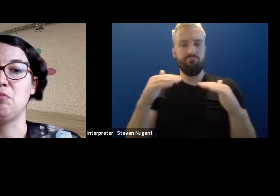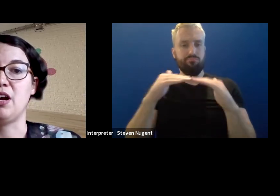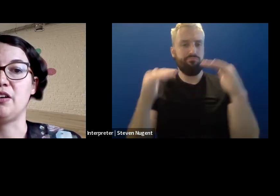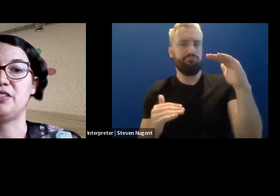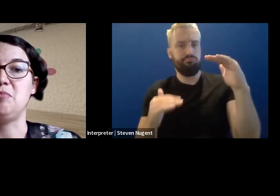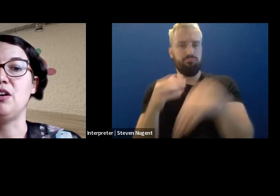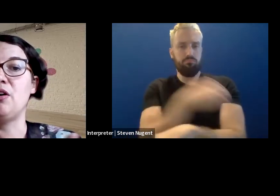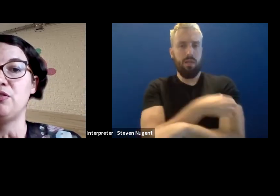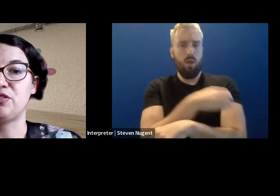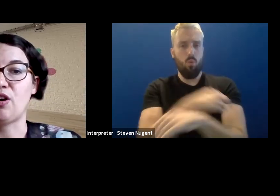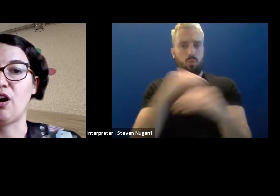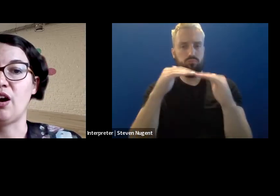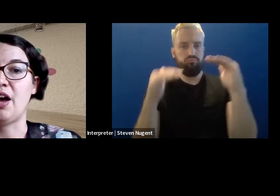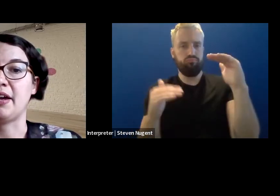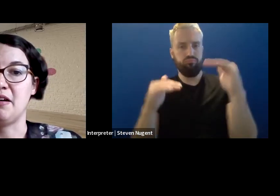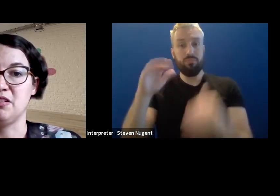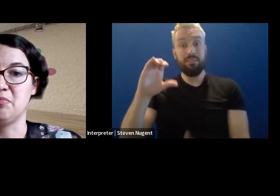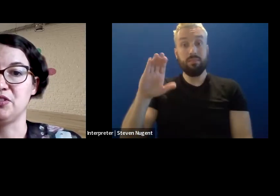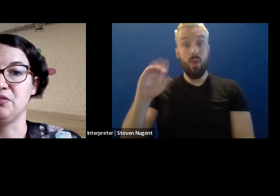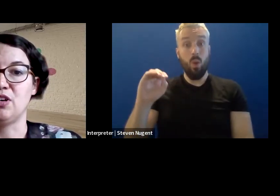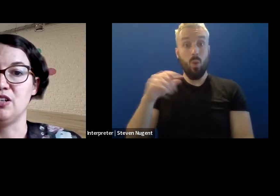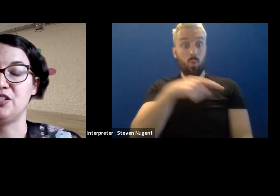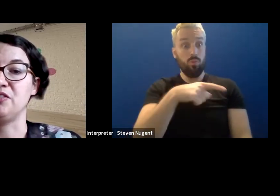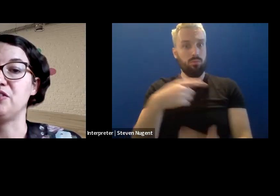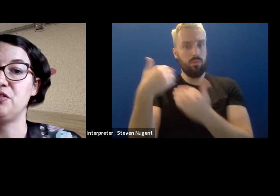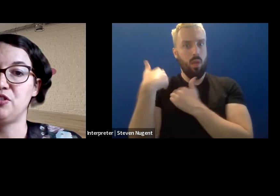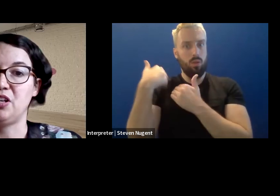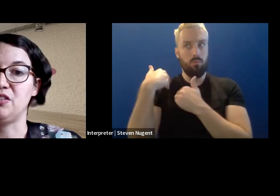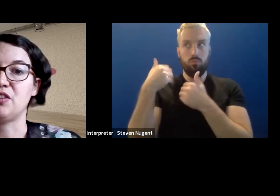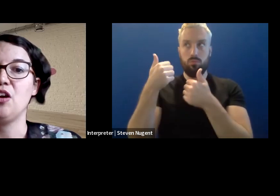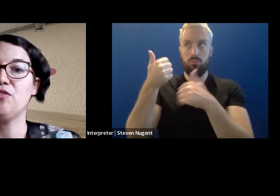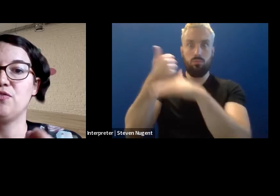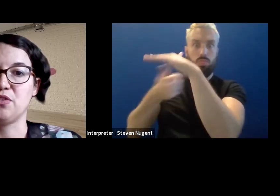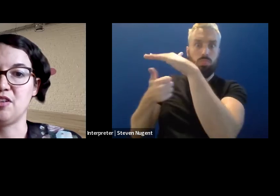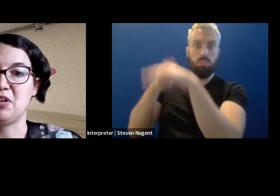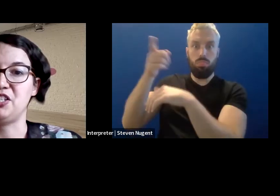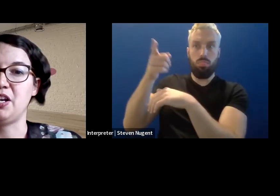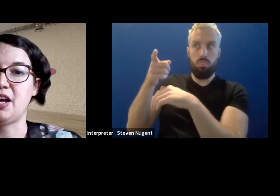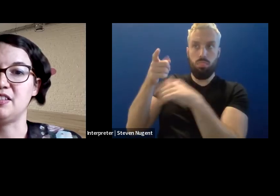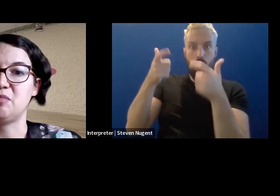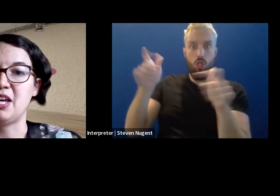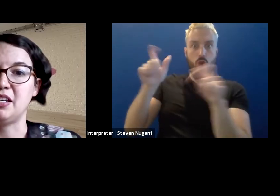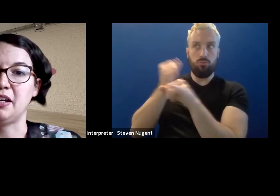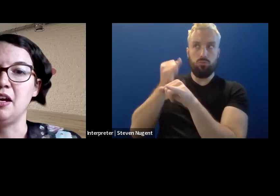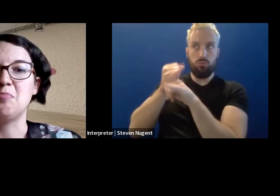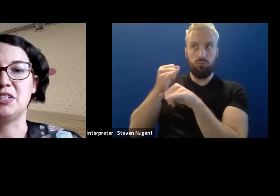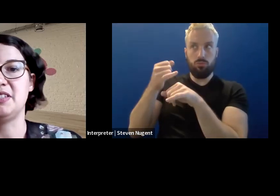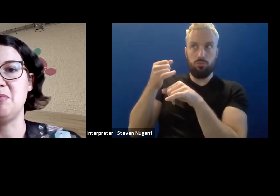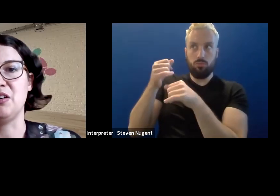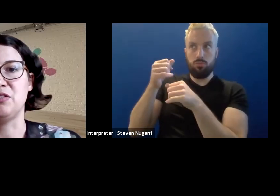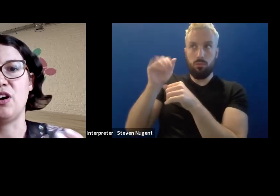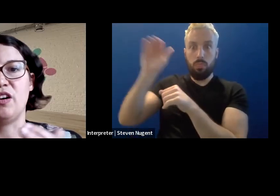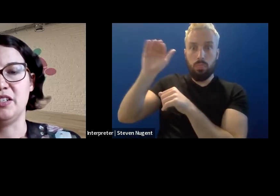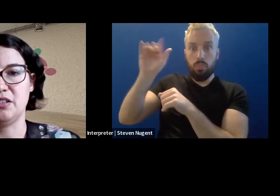structure where CBOs are accountable to large institutions for their budget and spending, but